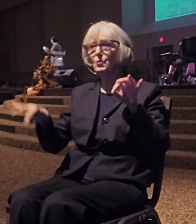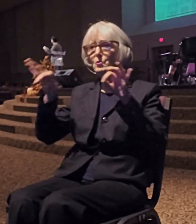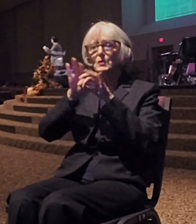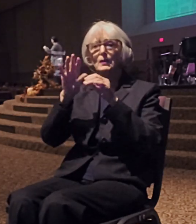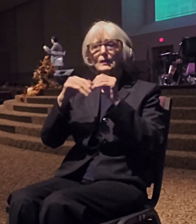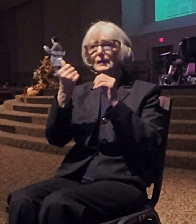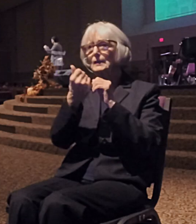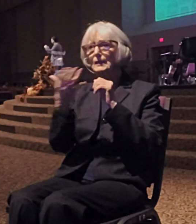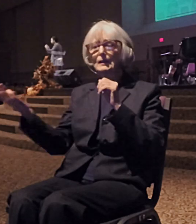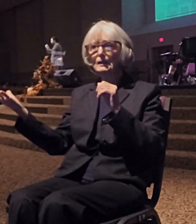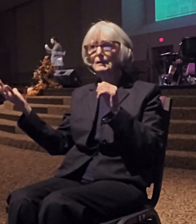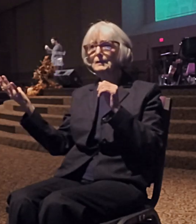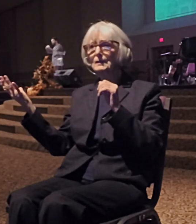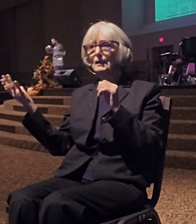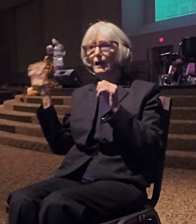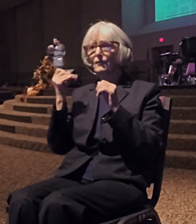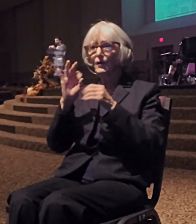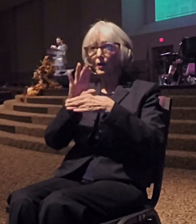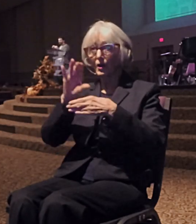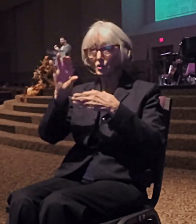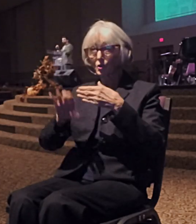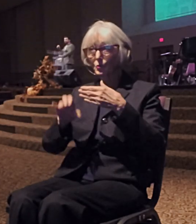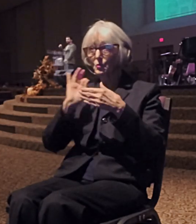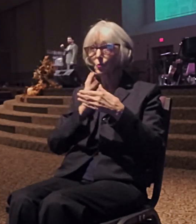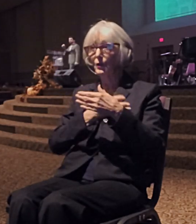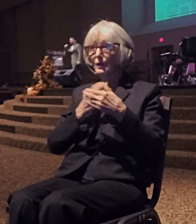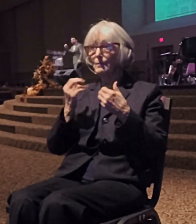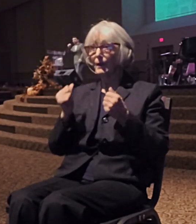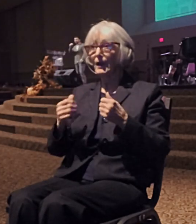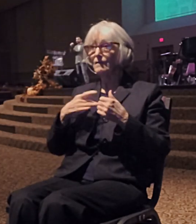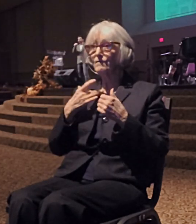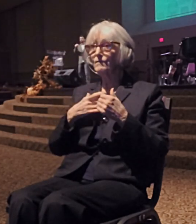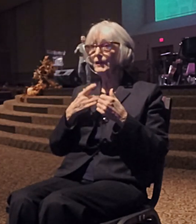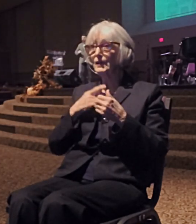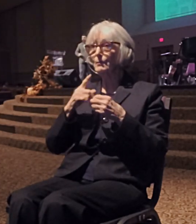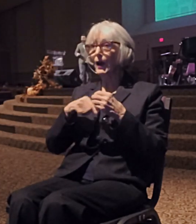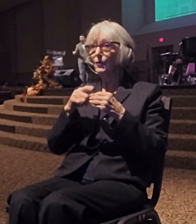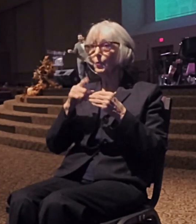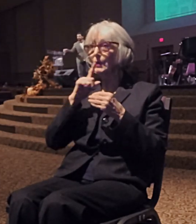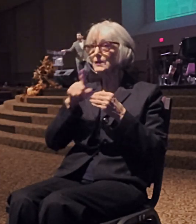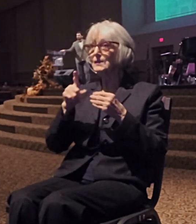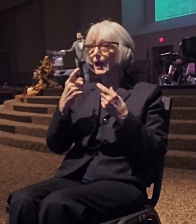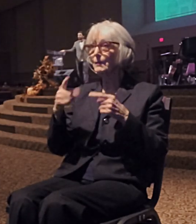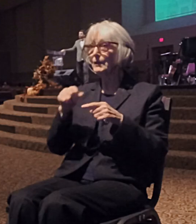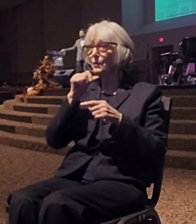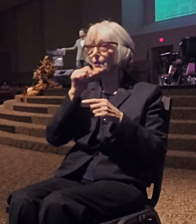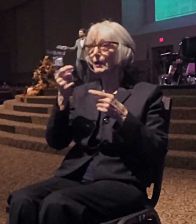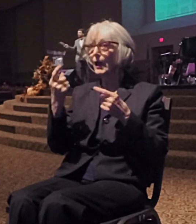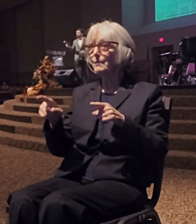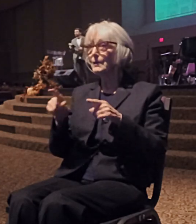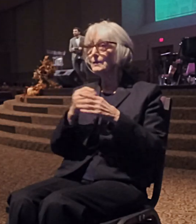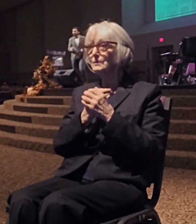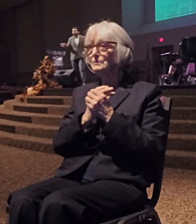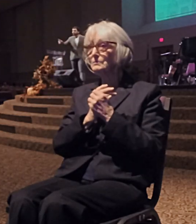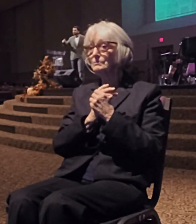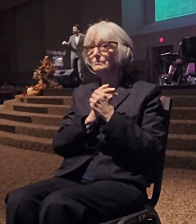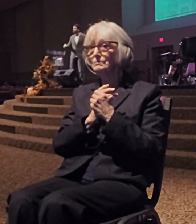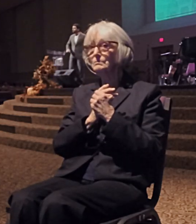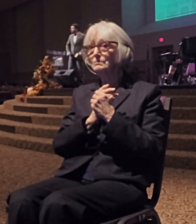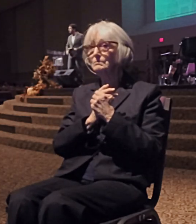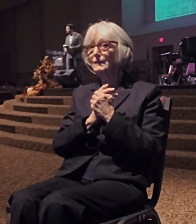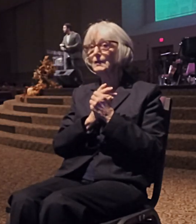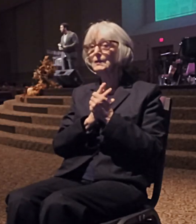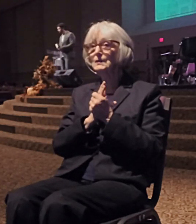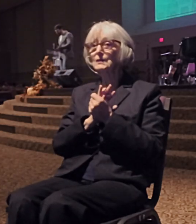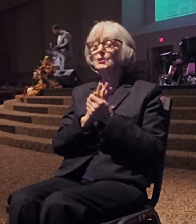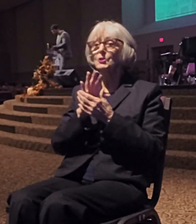of the consequences we might feel towards what is or is not happening in our world. And so I want you to turn